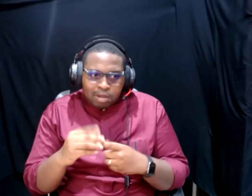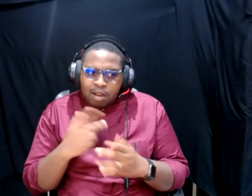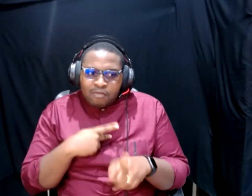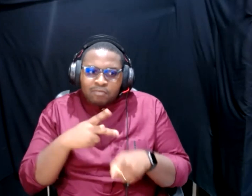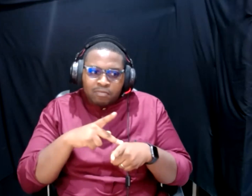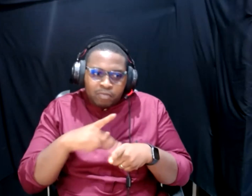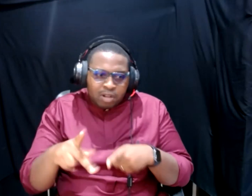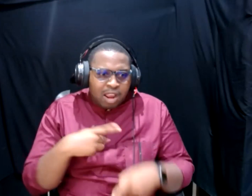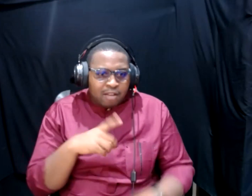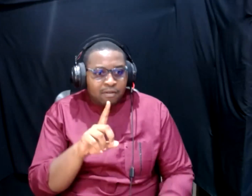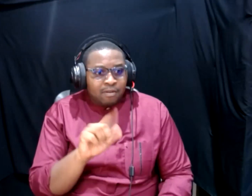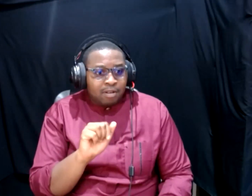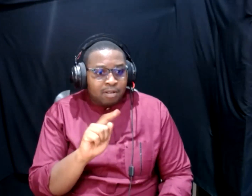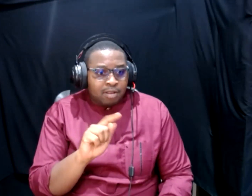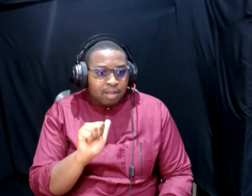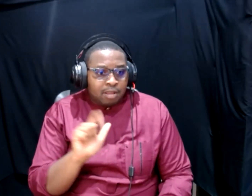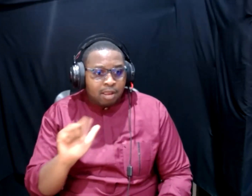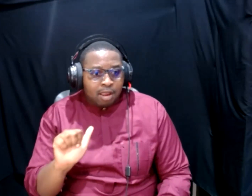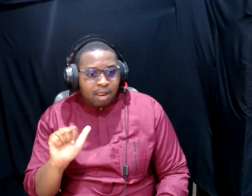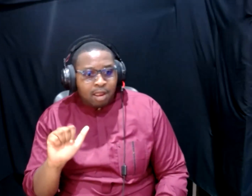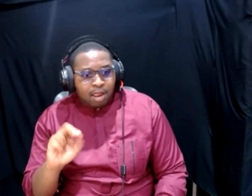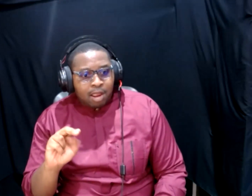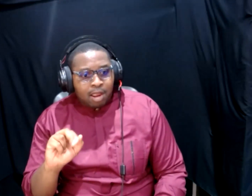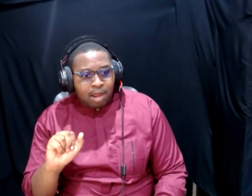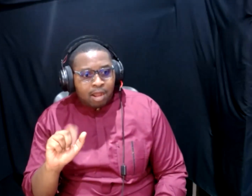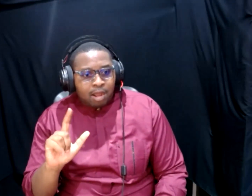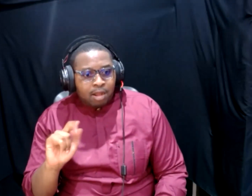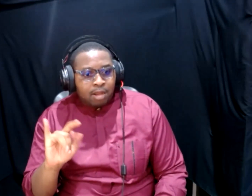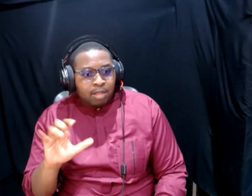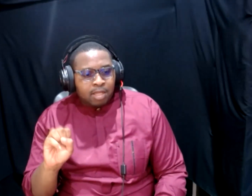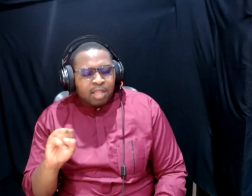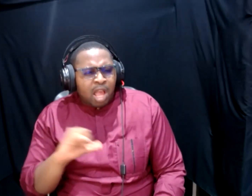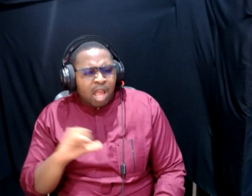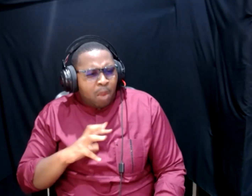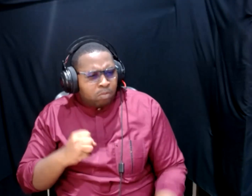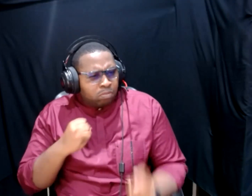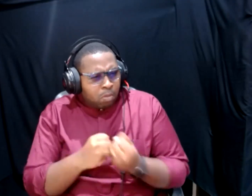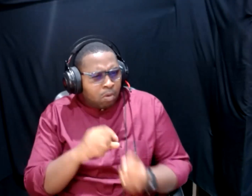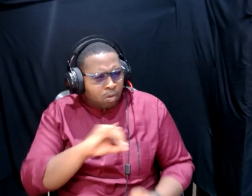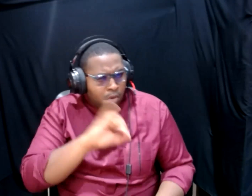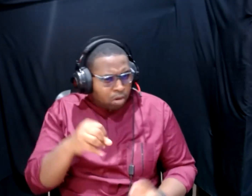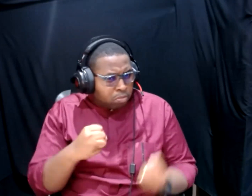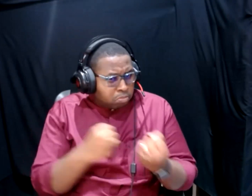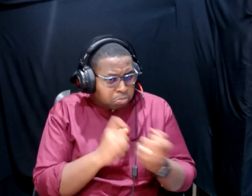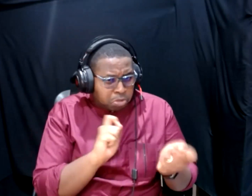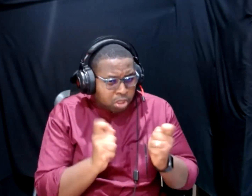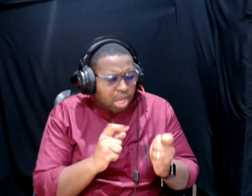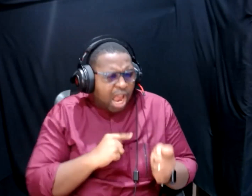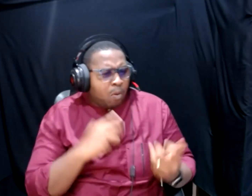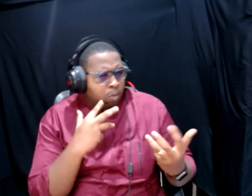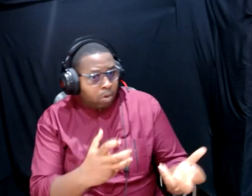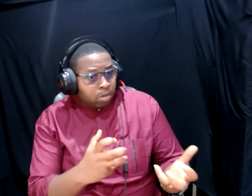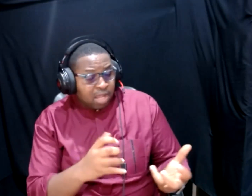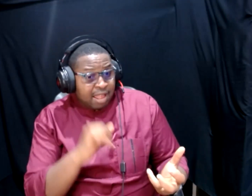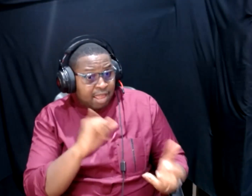data analytics, I strongly support the rule changes being proposed by the Oregon Employment Department. These rule changes are an